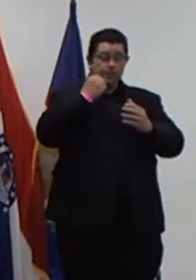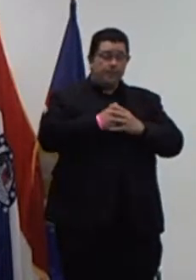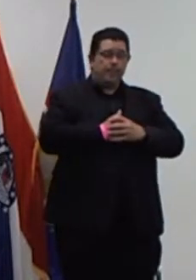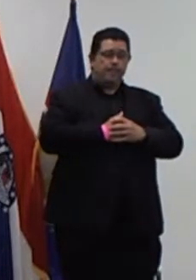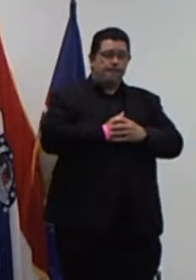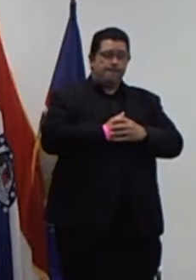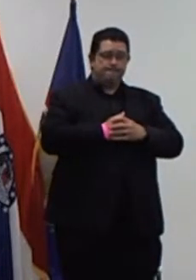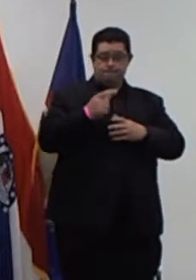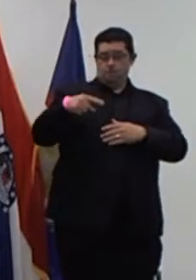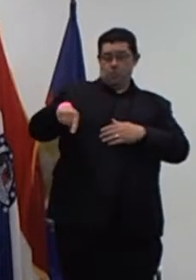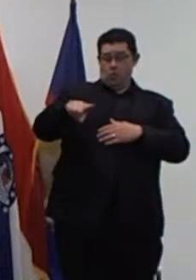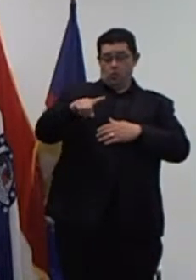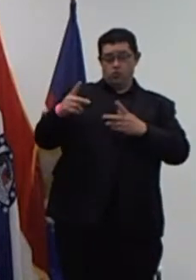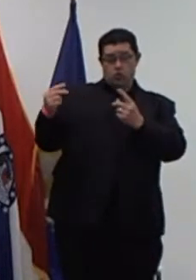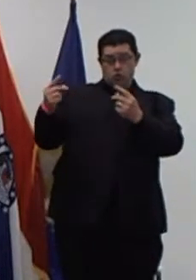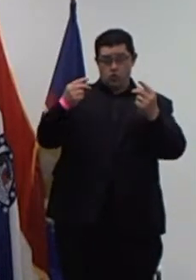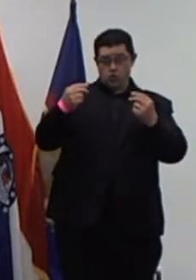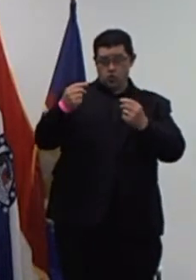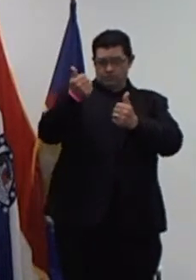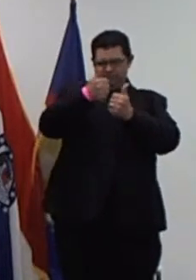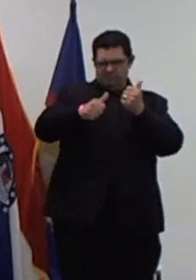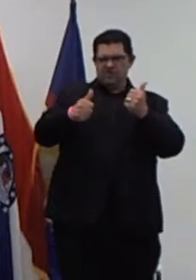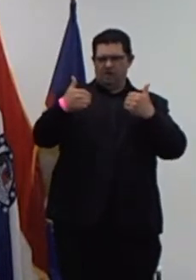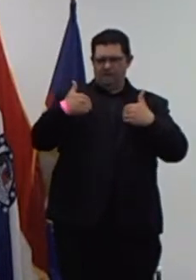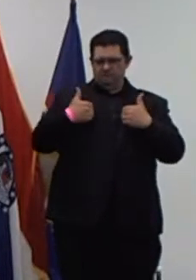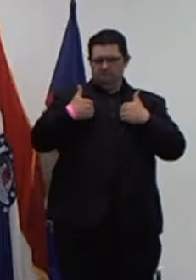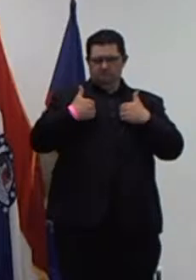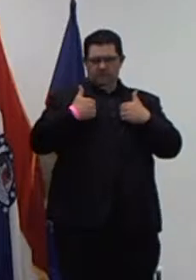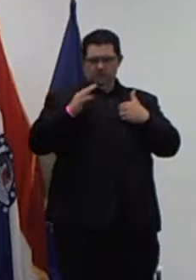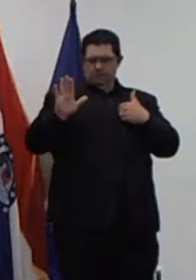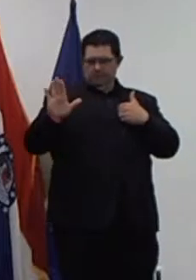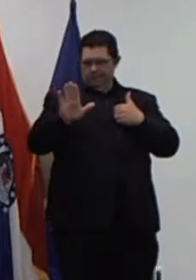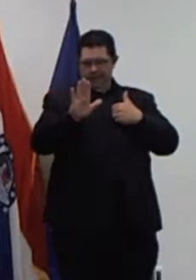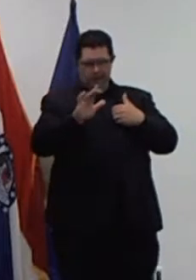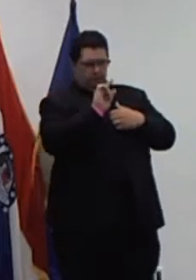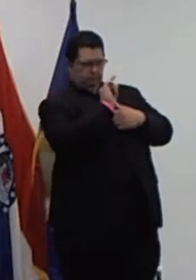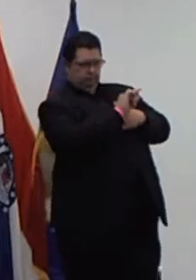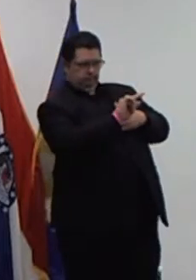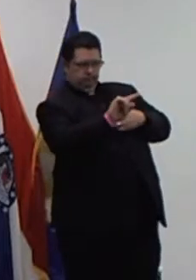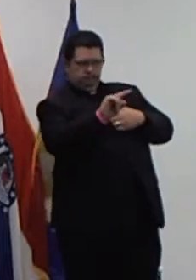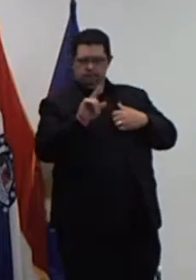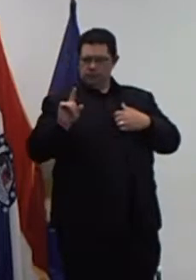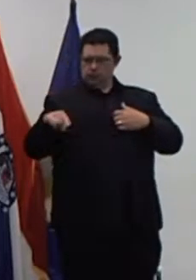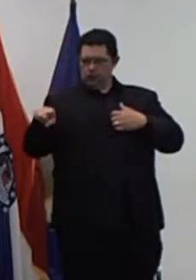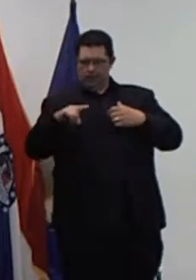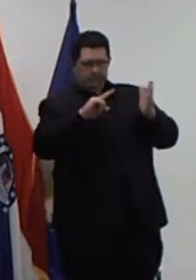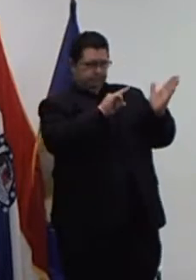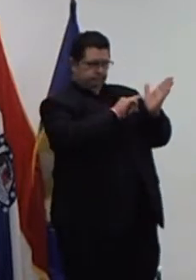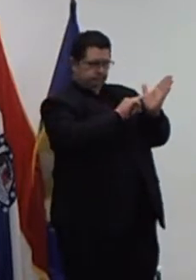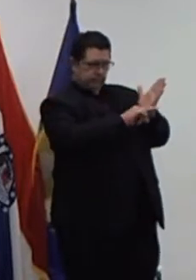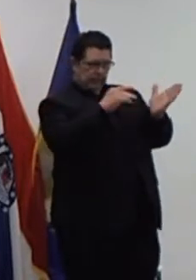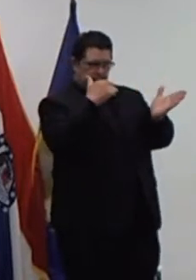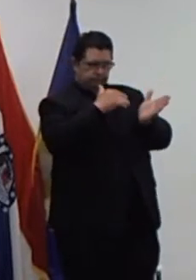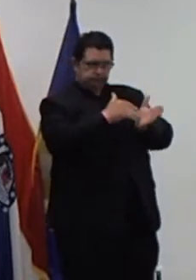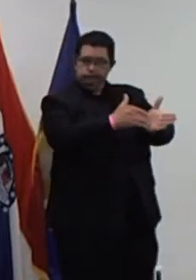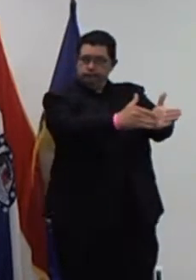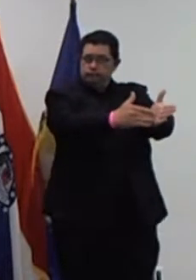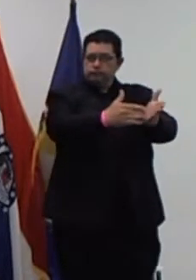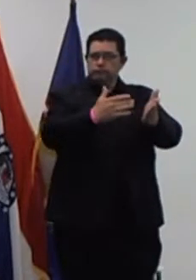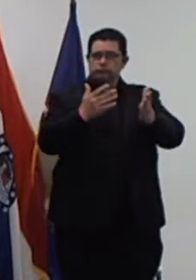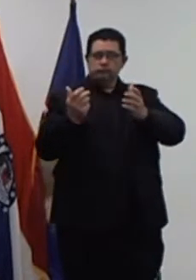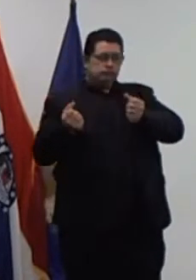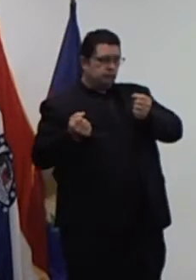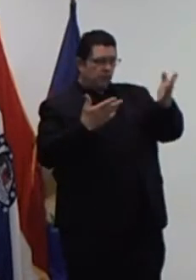what they do is they each have assigned facilities. They check on them on a regular basis. They provide them with